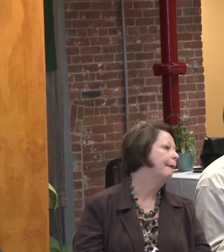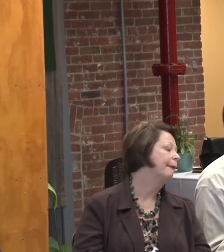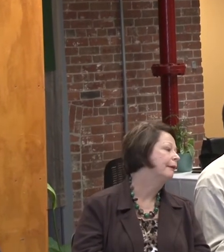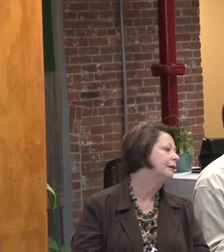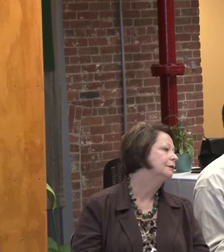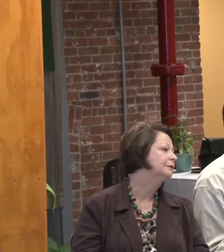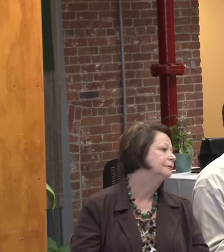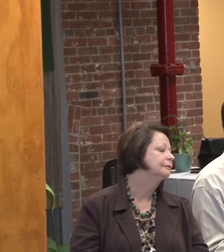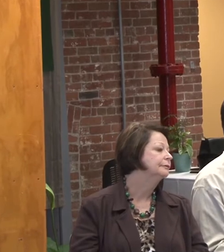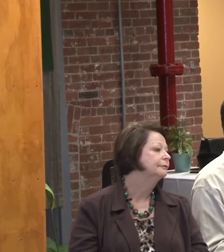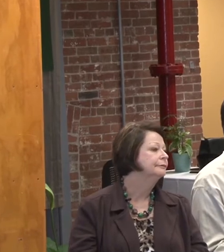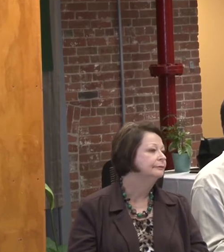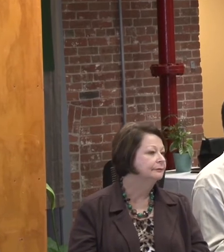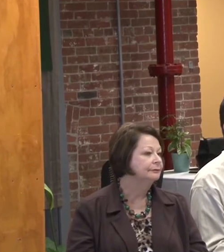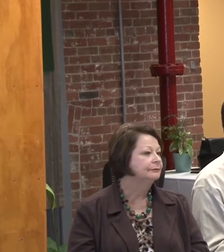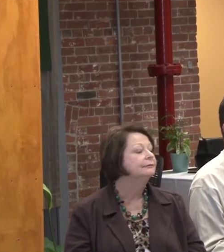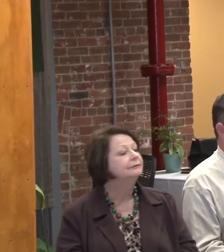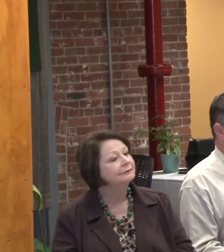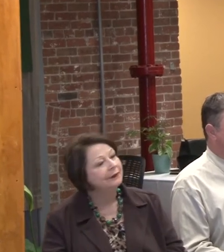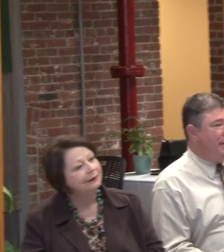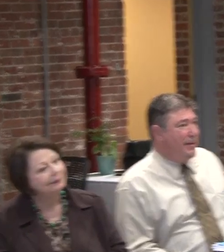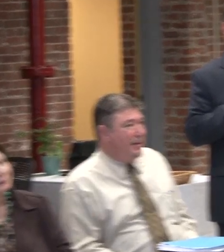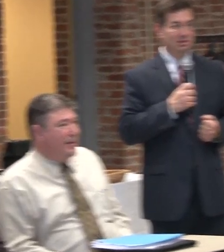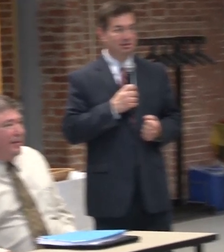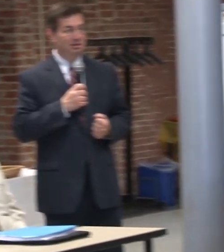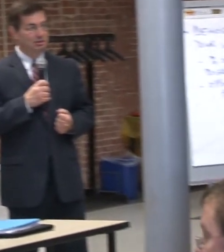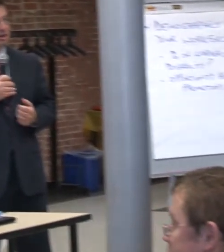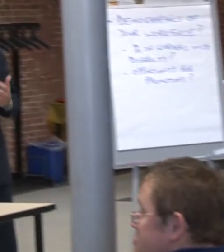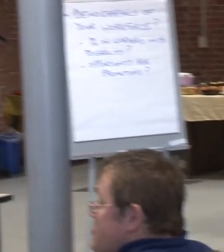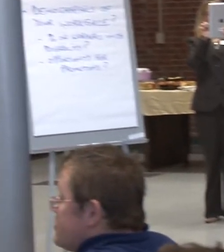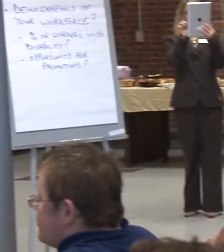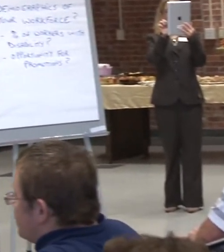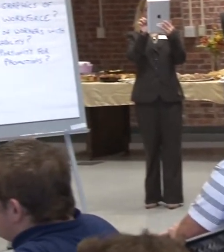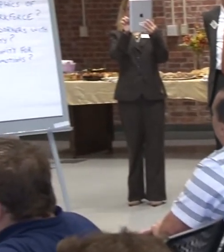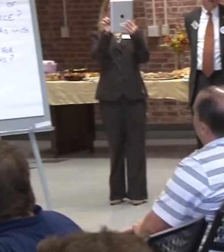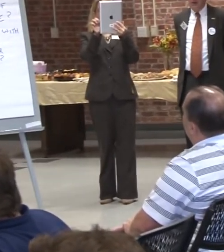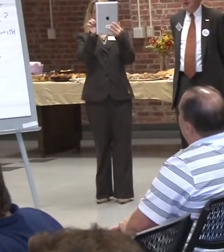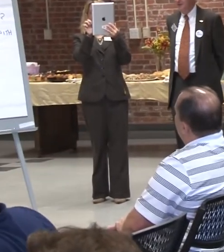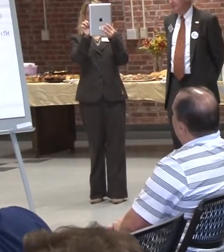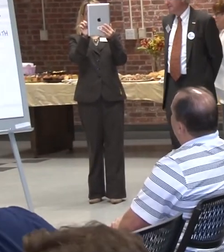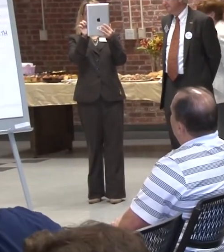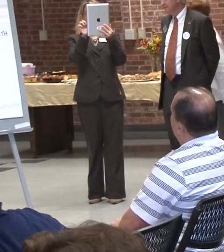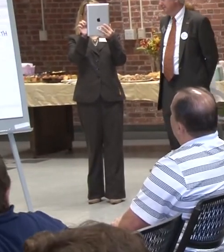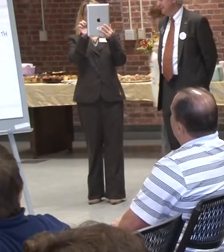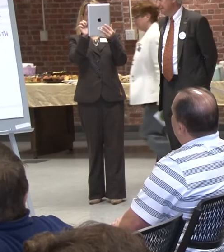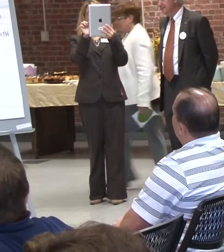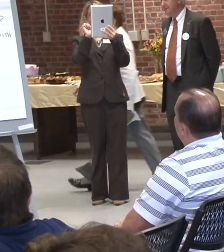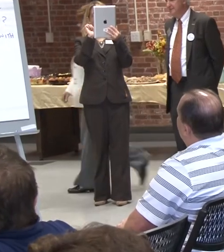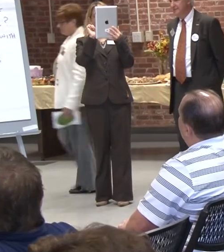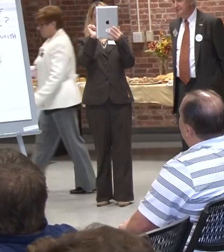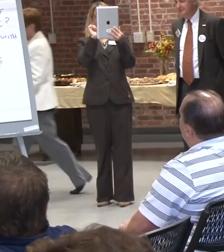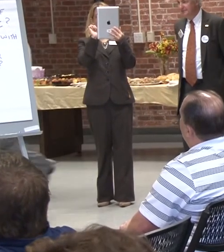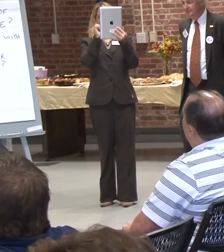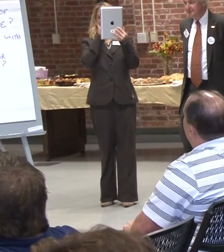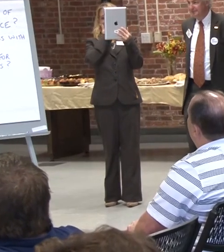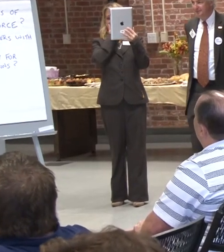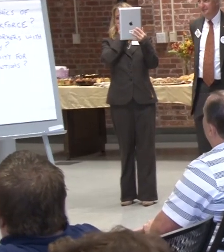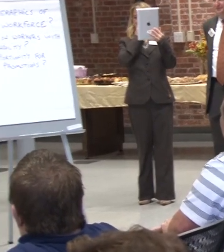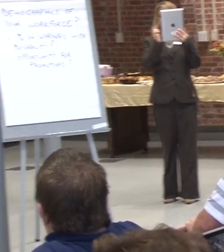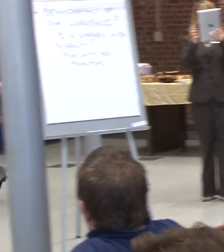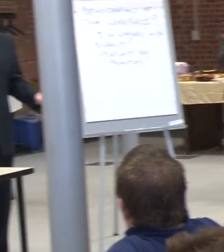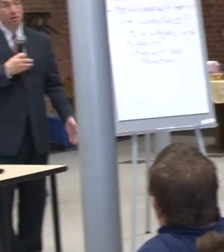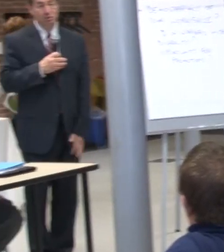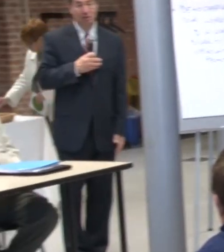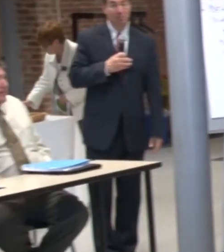And State Representative Carol Fiola is also here, which actually means that the entire representation of the Fall River delegation is here, which